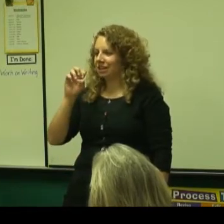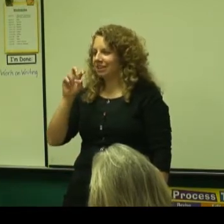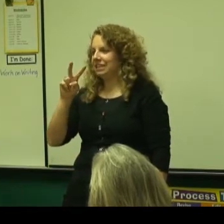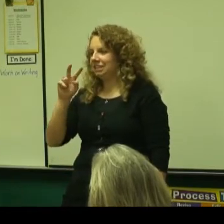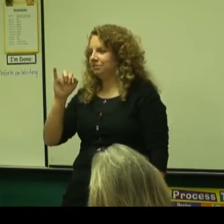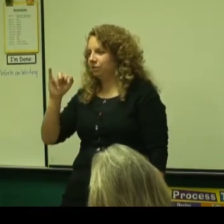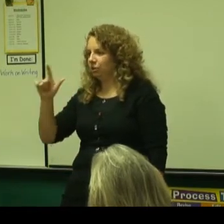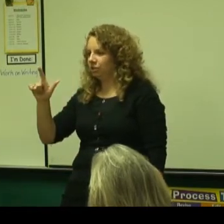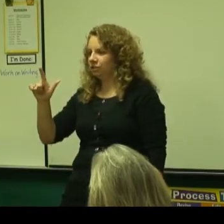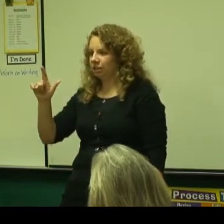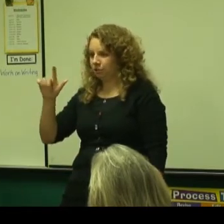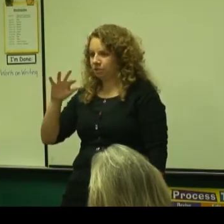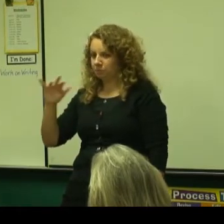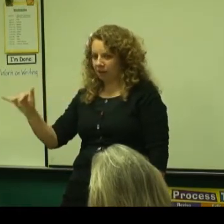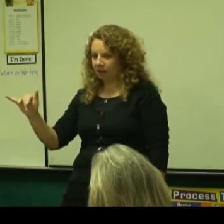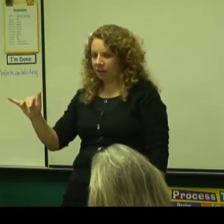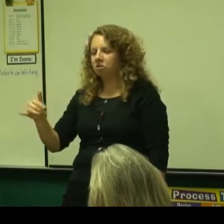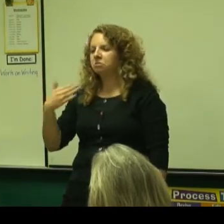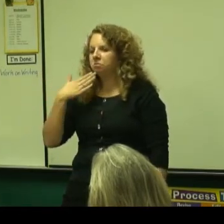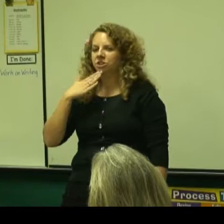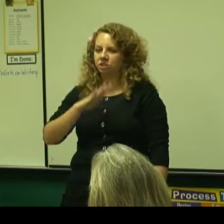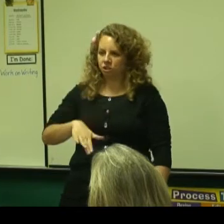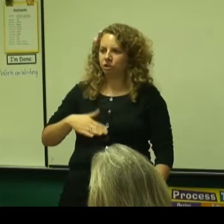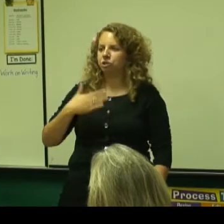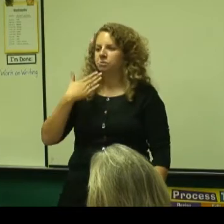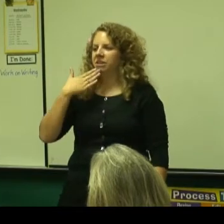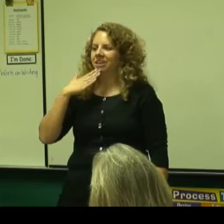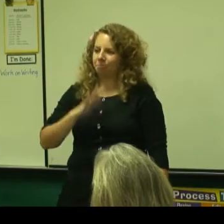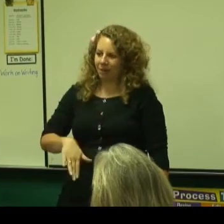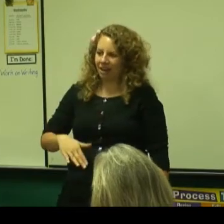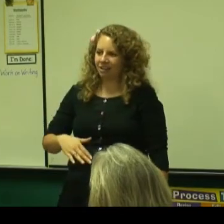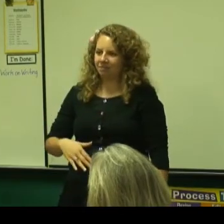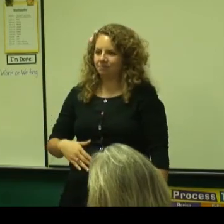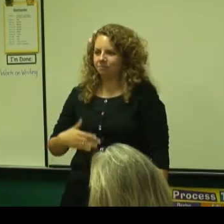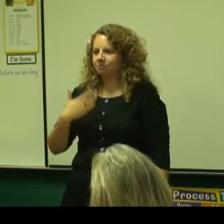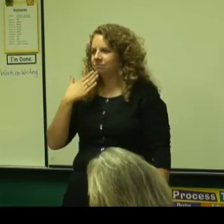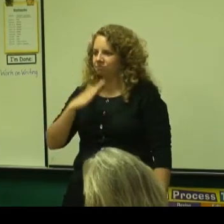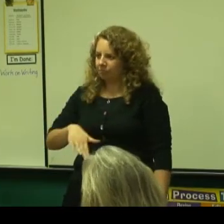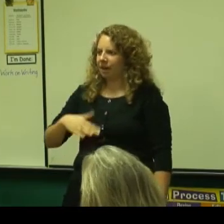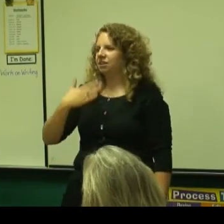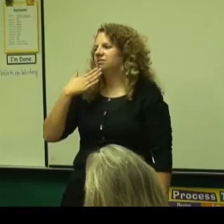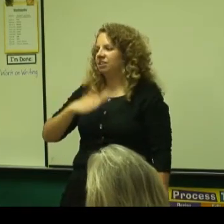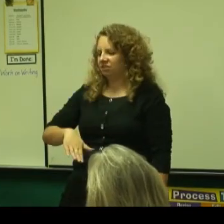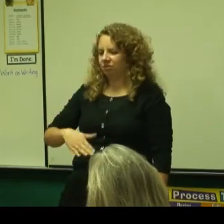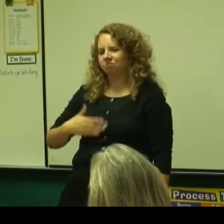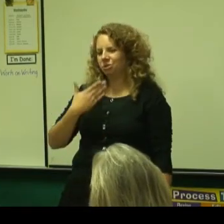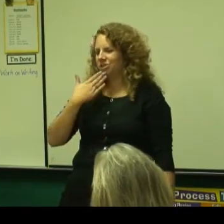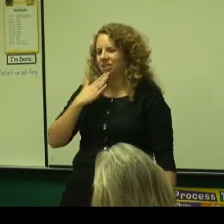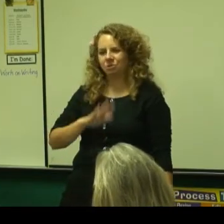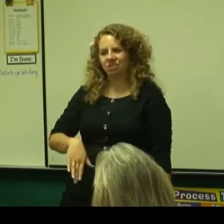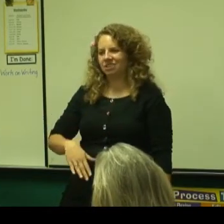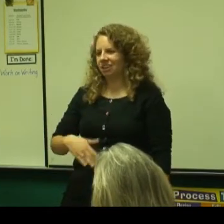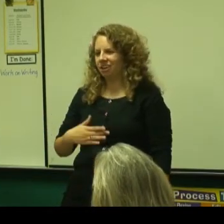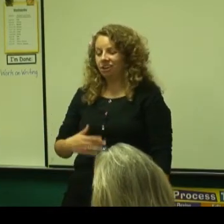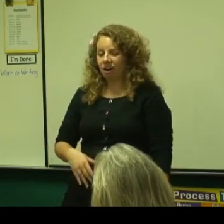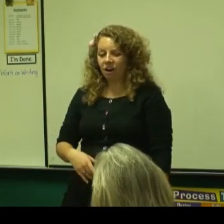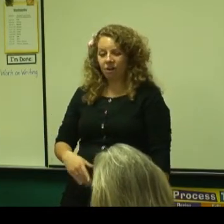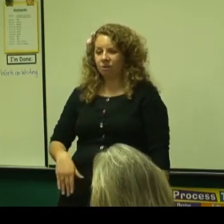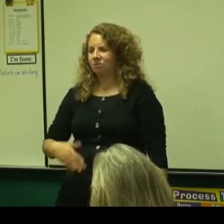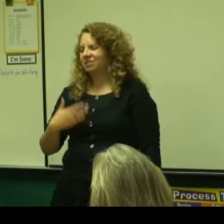sign evil, like you'd spell it out. But this could also be like bad, bad, evil. Most of the time you just see it like, oh,